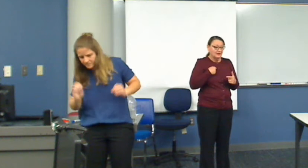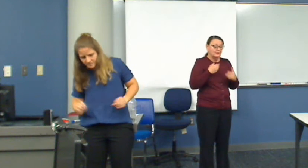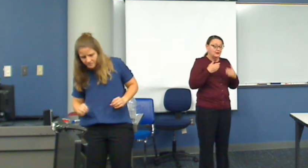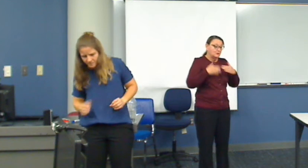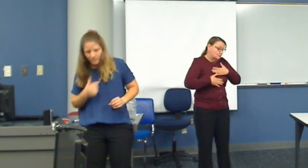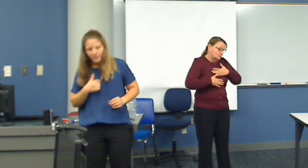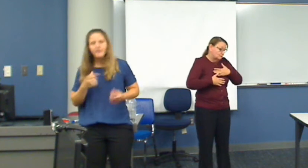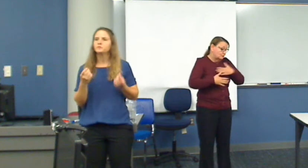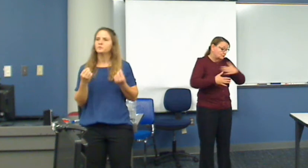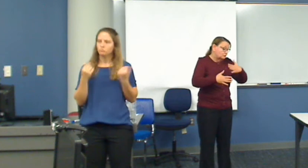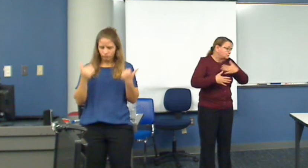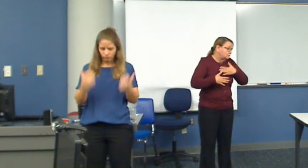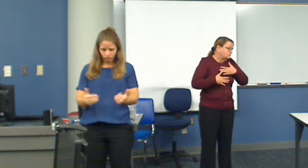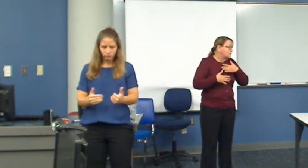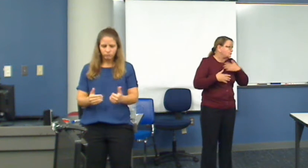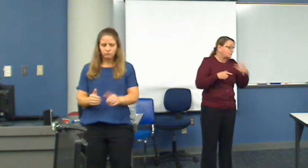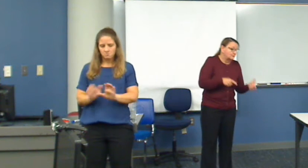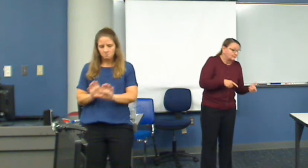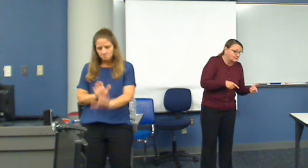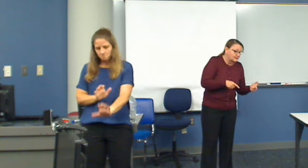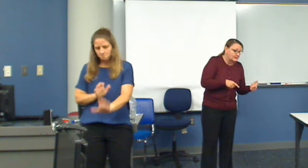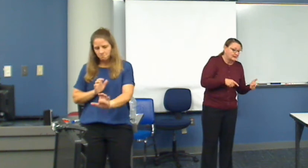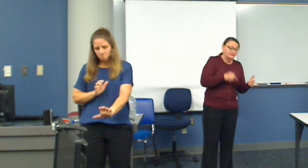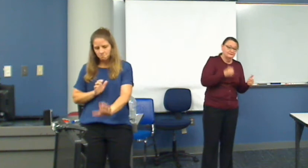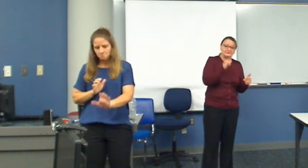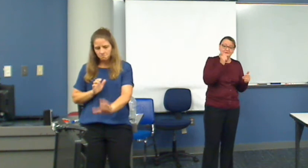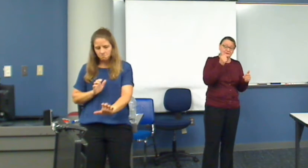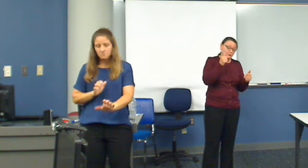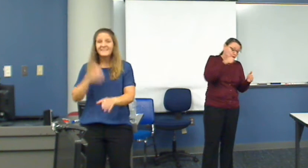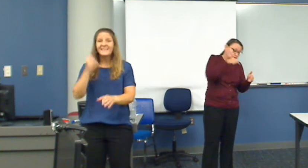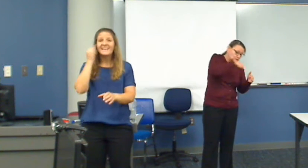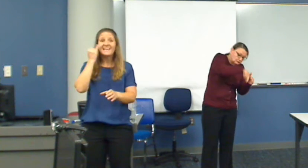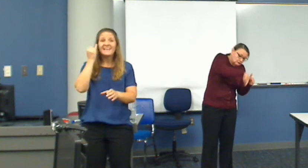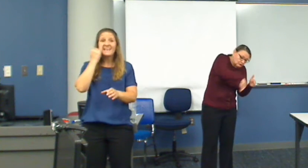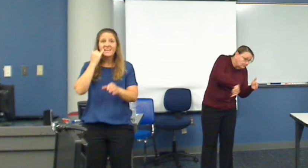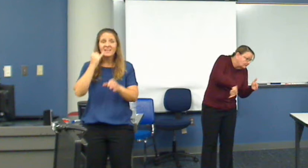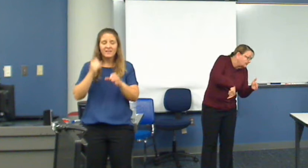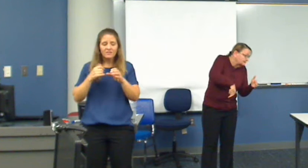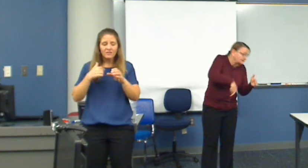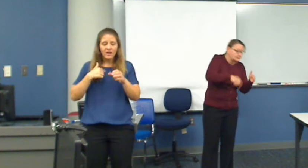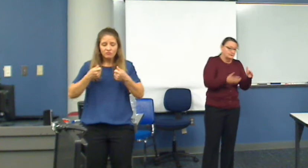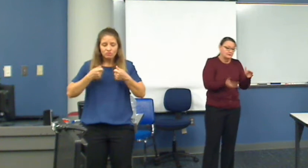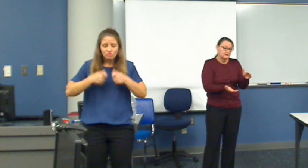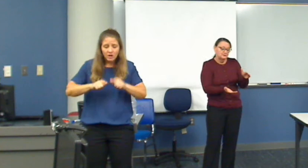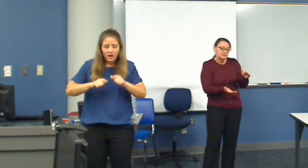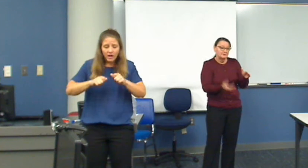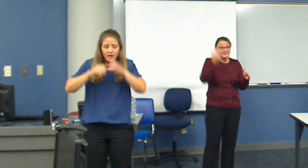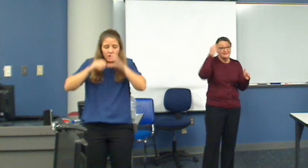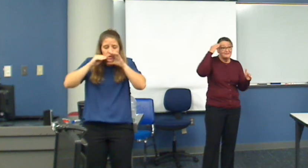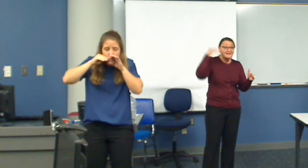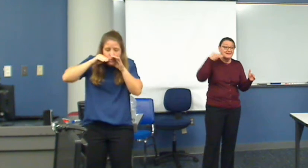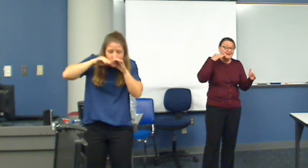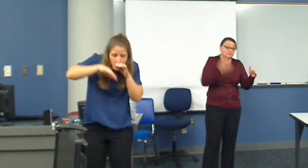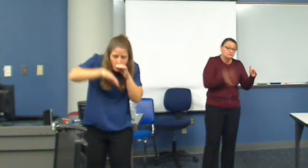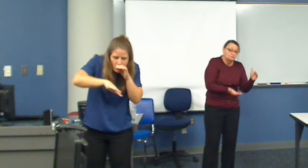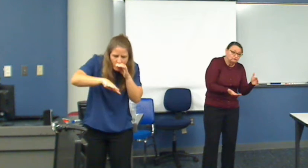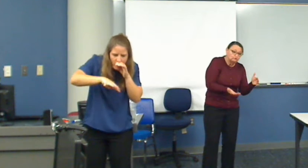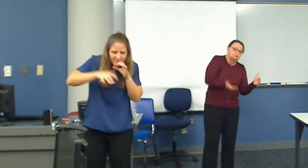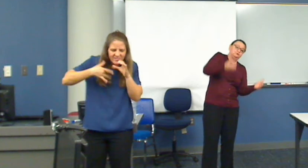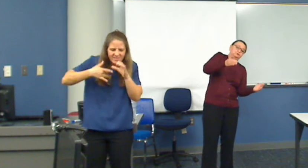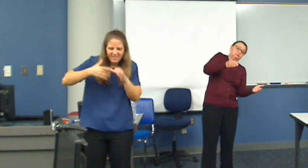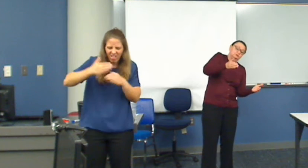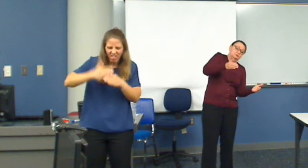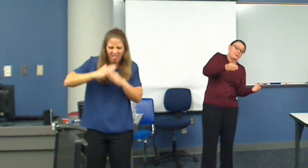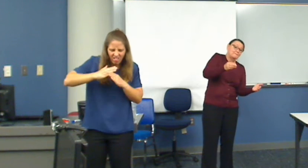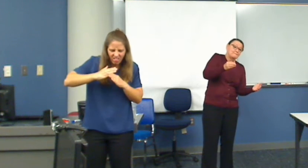okay? And they don't go in, what we're gonna do is retilt the airway. But maybe we didn't open it far enough, or maybe we opened